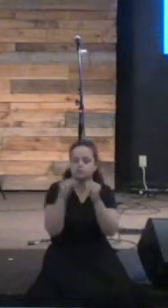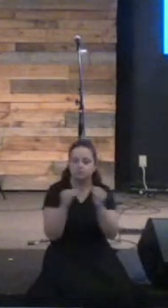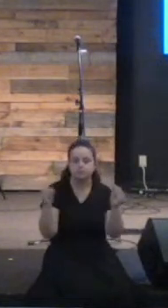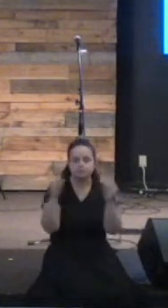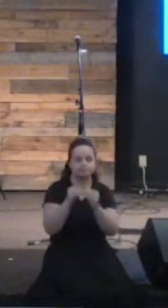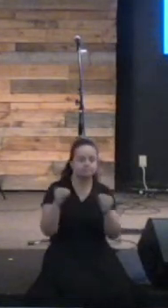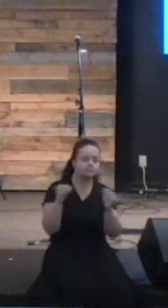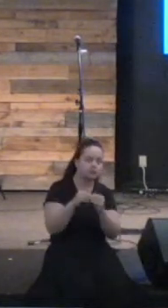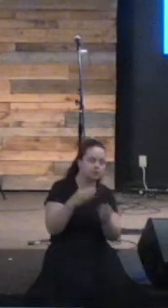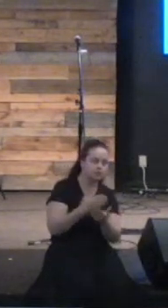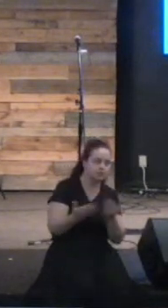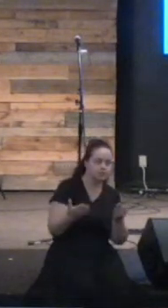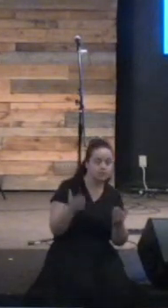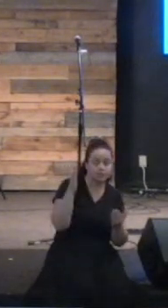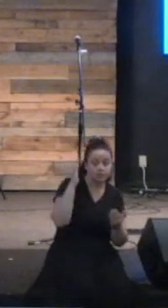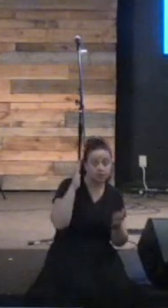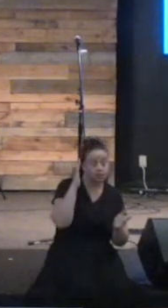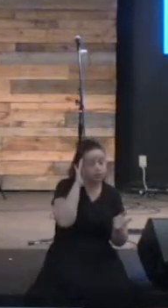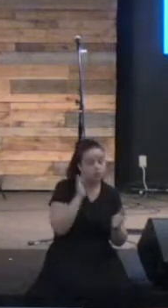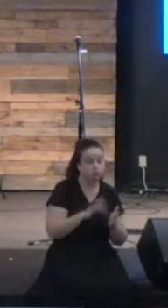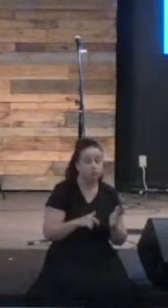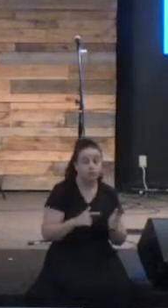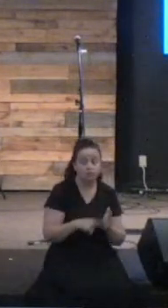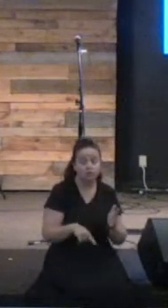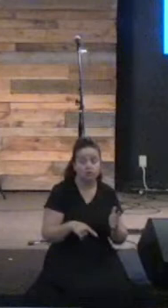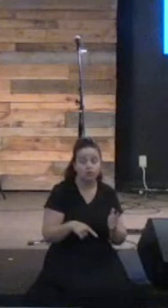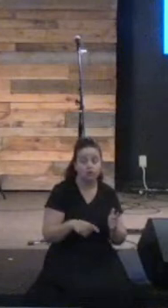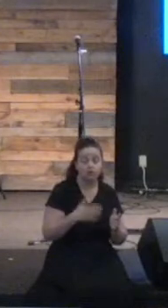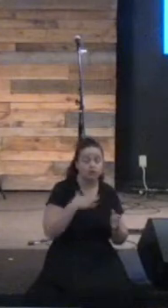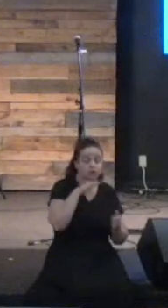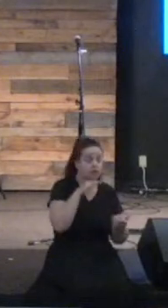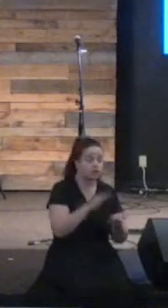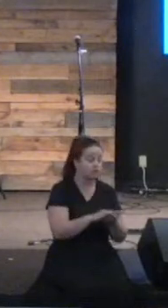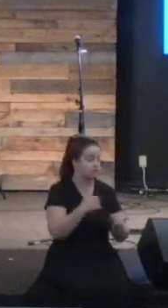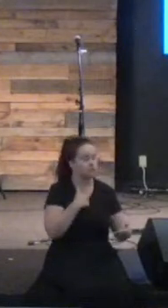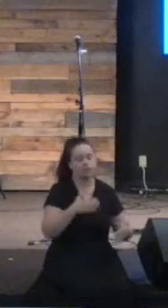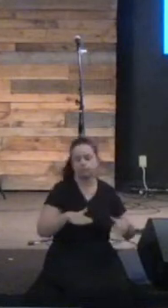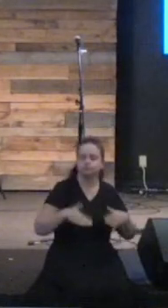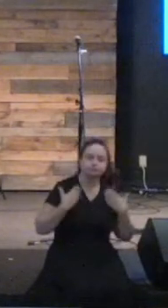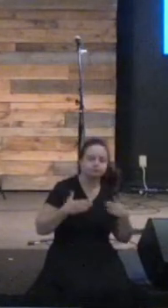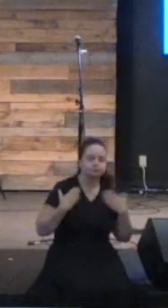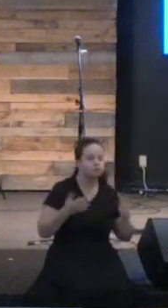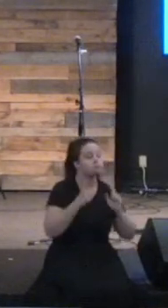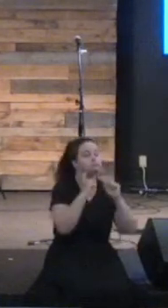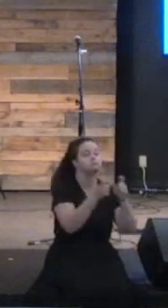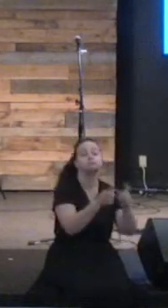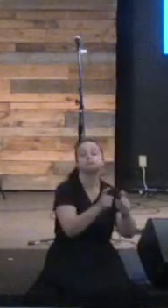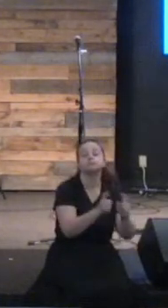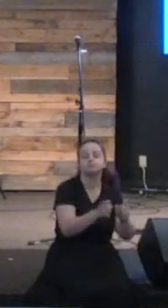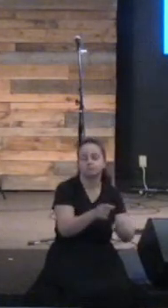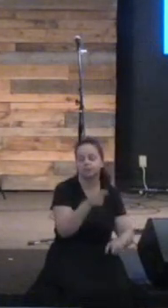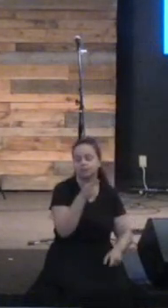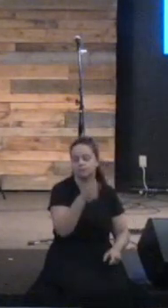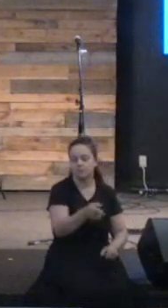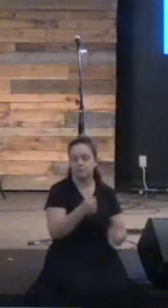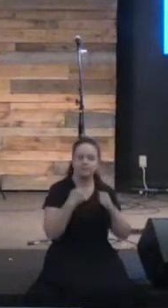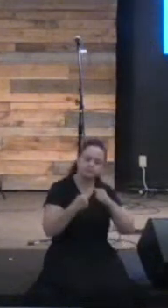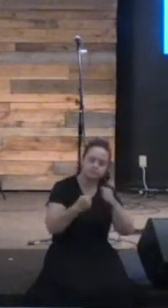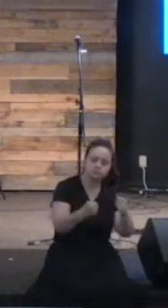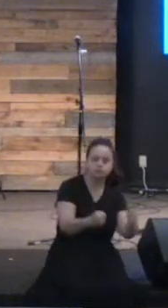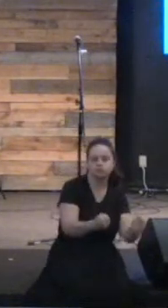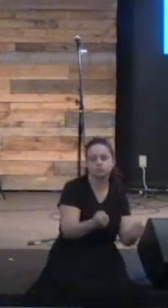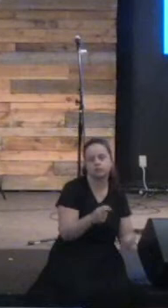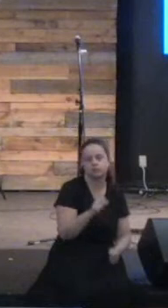stuff and you know what Glenn and I are more than glad to give them everything we need just keep going just we know where to drive to Lawrence and drop it